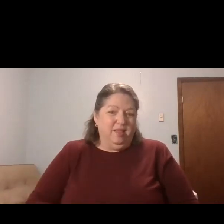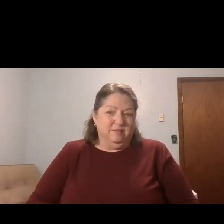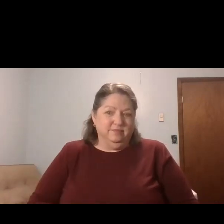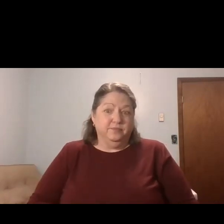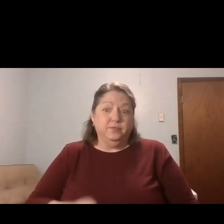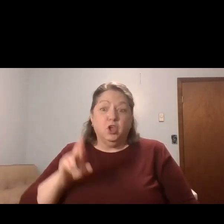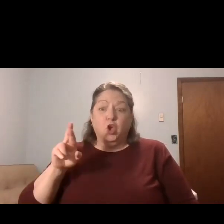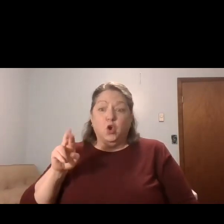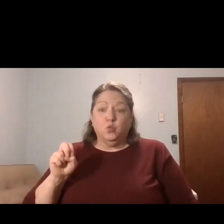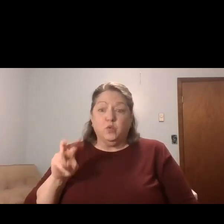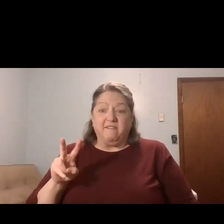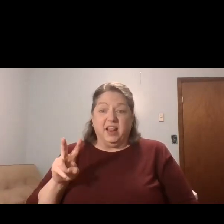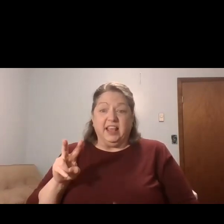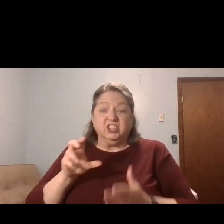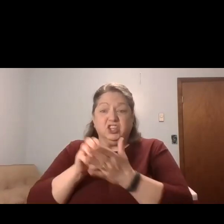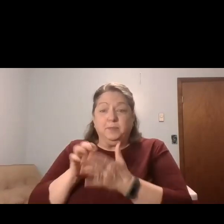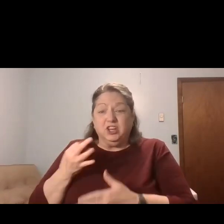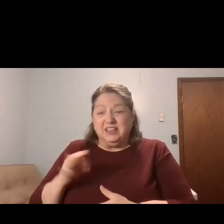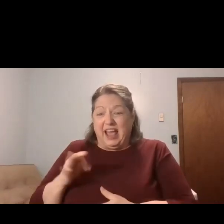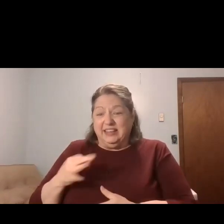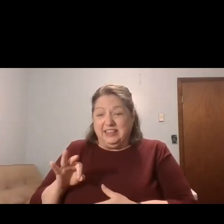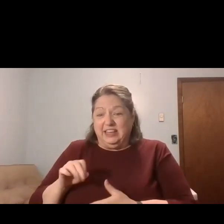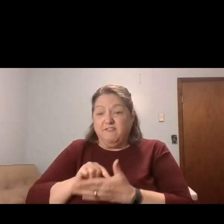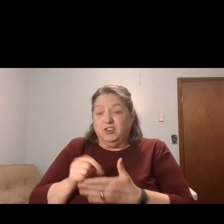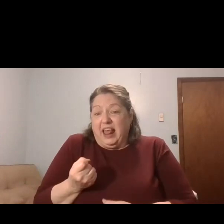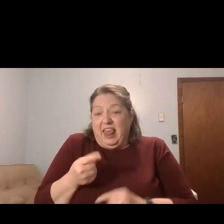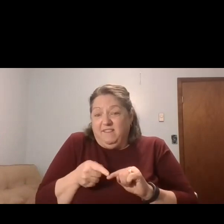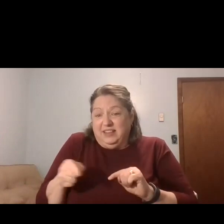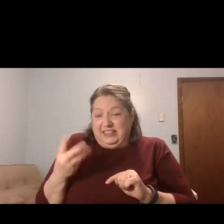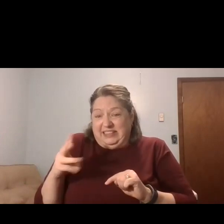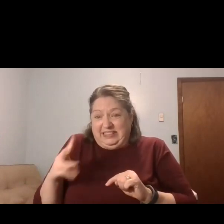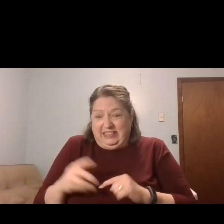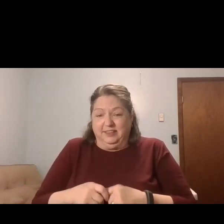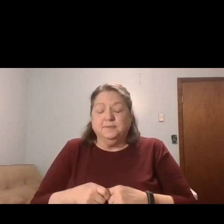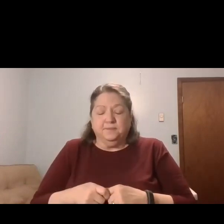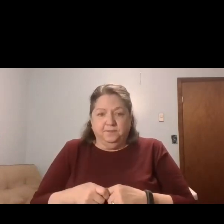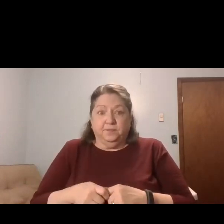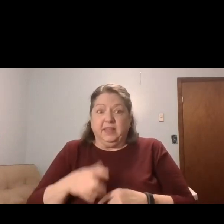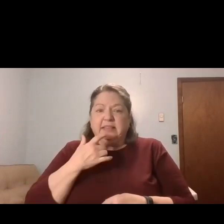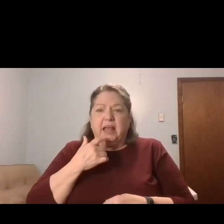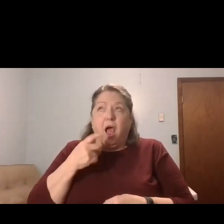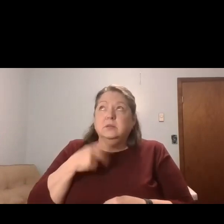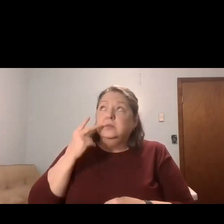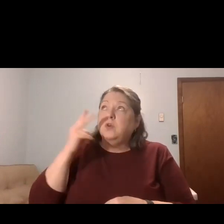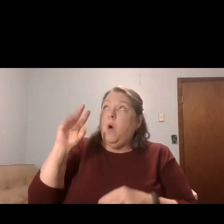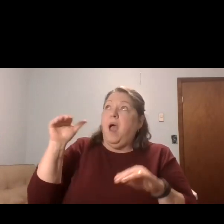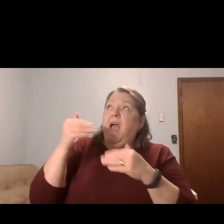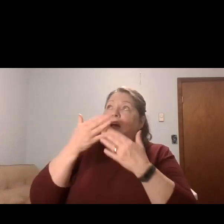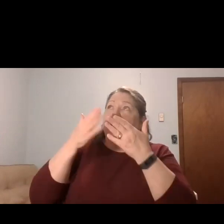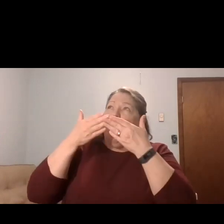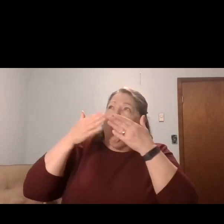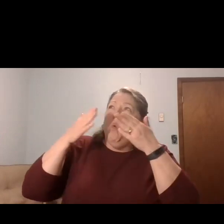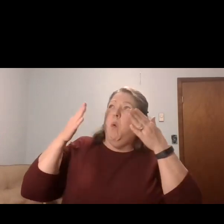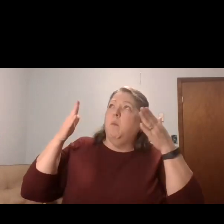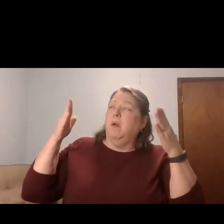Revelation 19, verses 11 and 16. It says, I saw heaven standing open, and